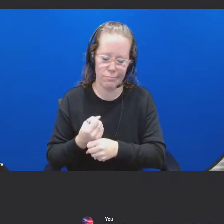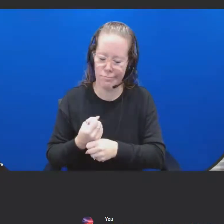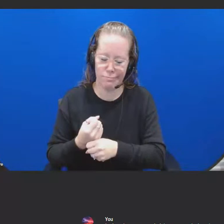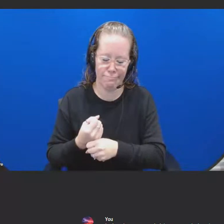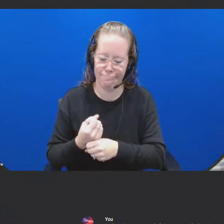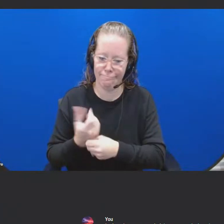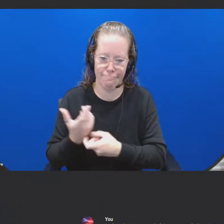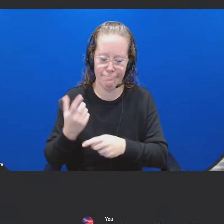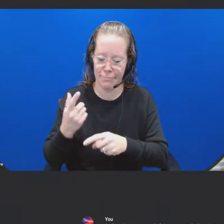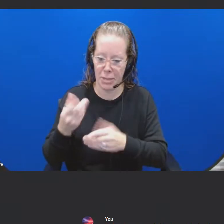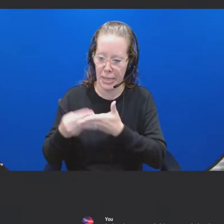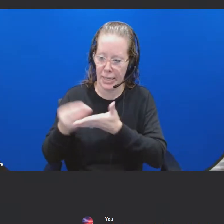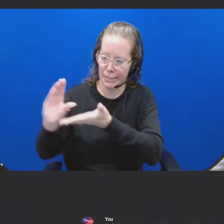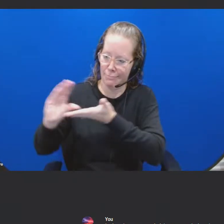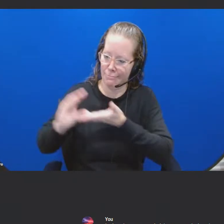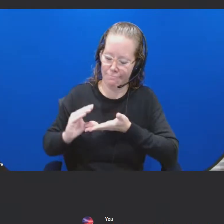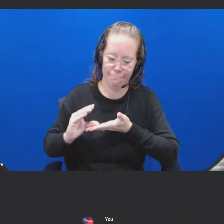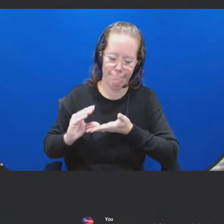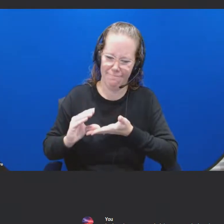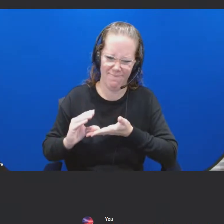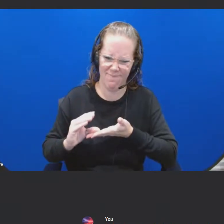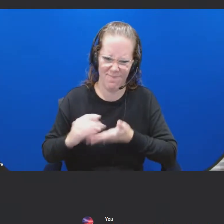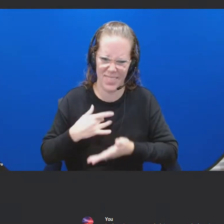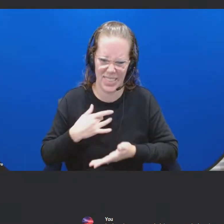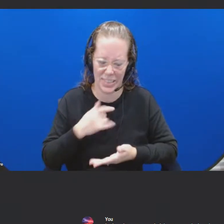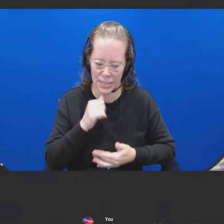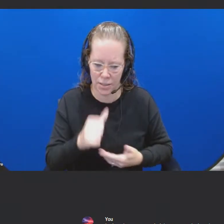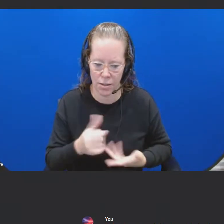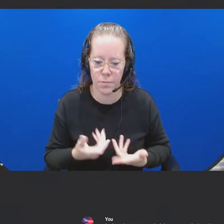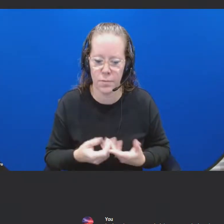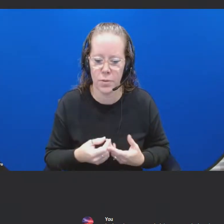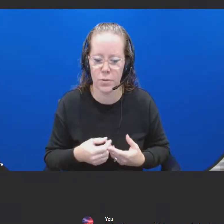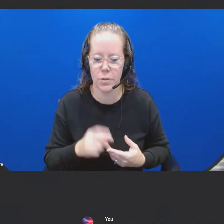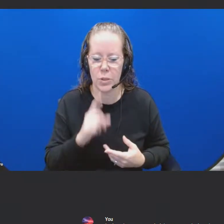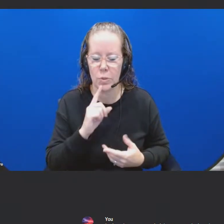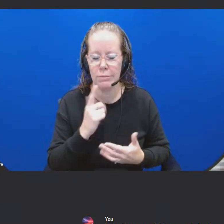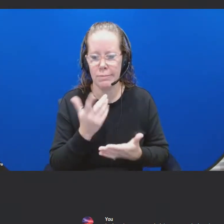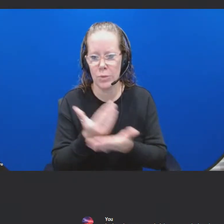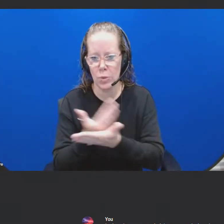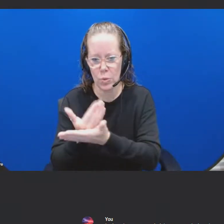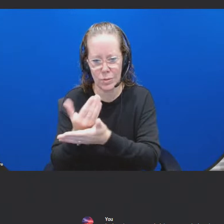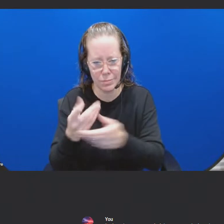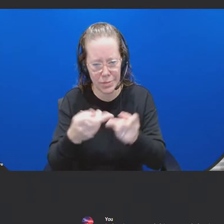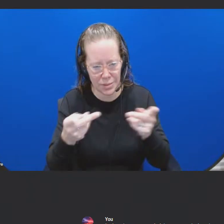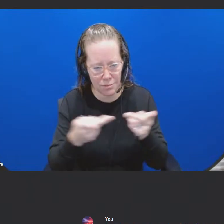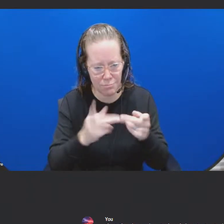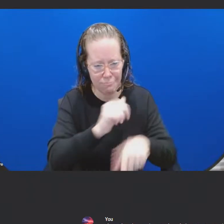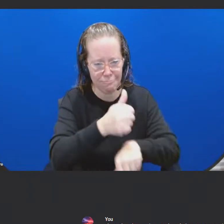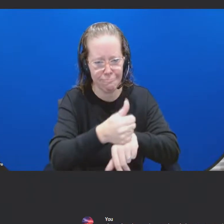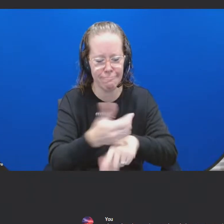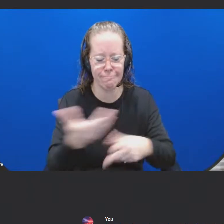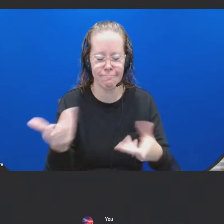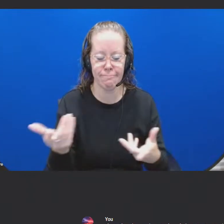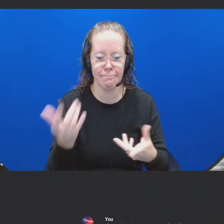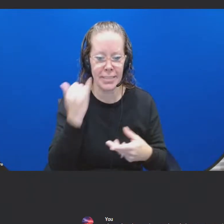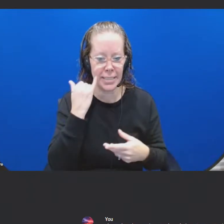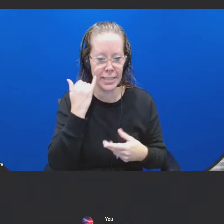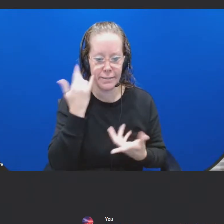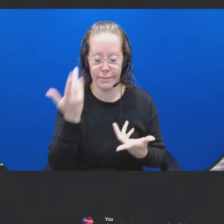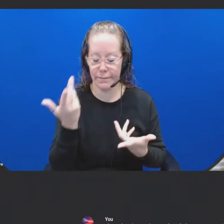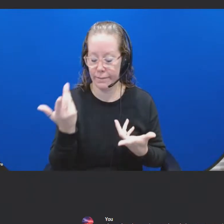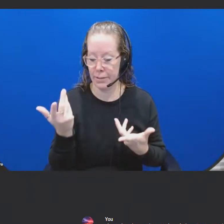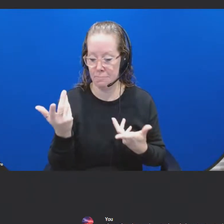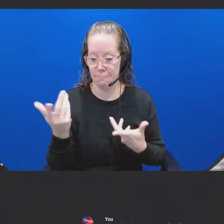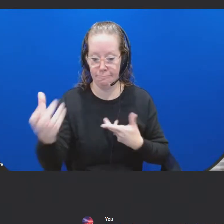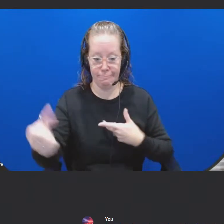at some of the new positions that we created. If we can't fill them with our own staff, we are not going to fill them